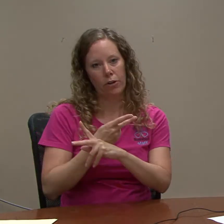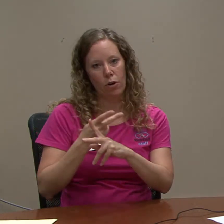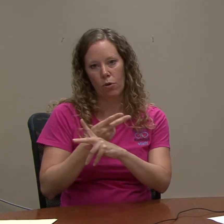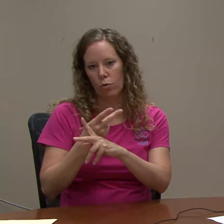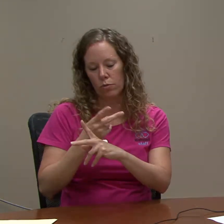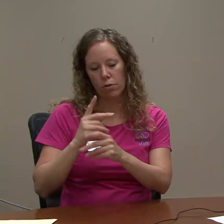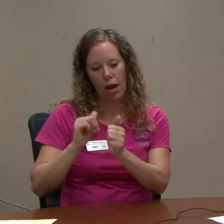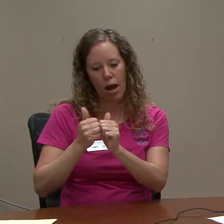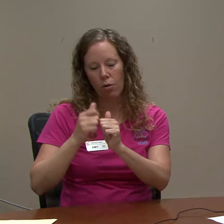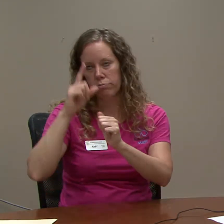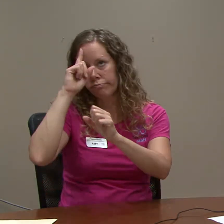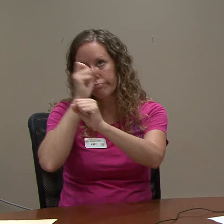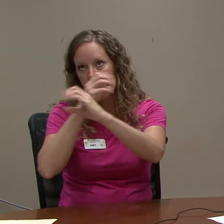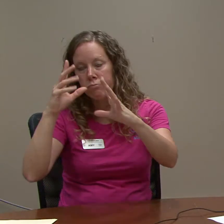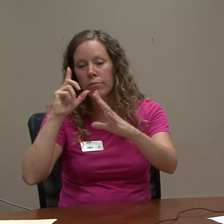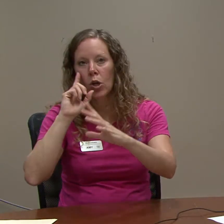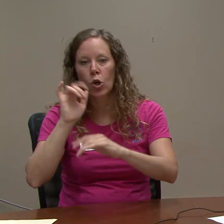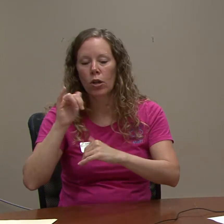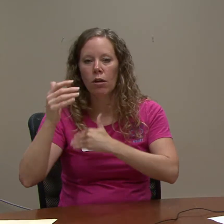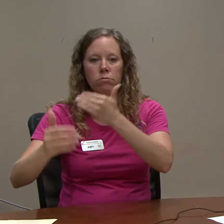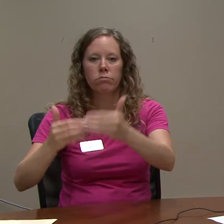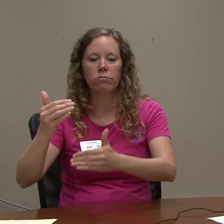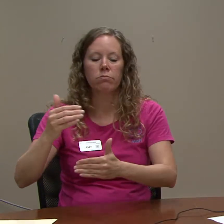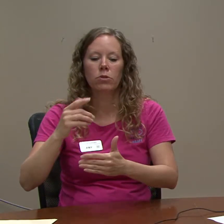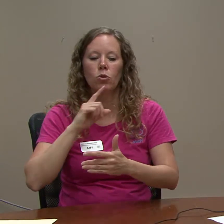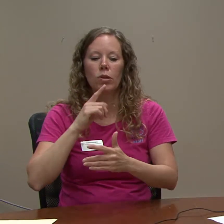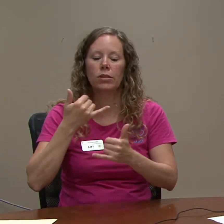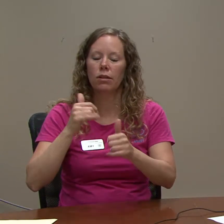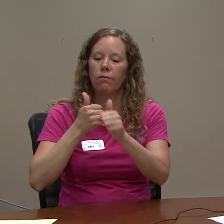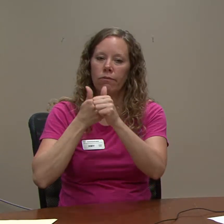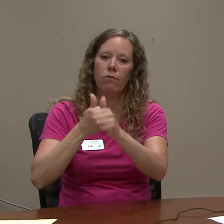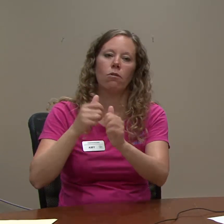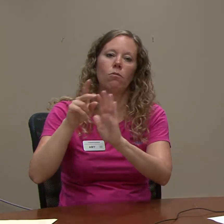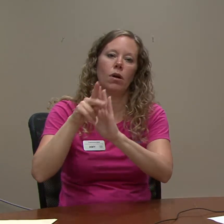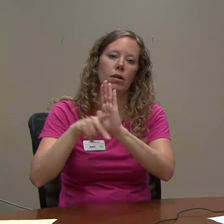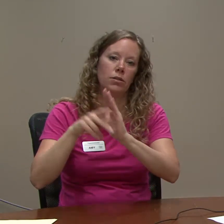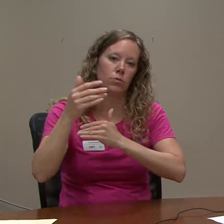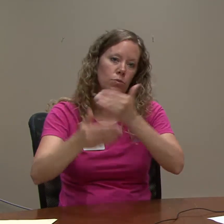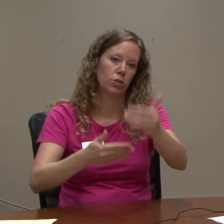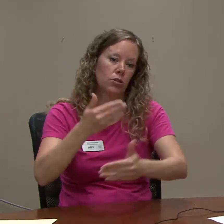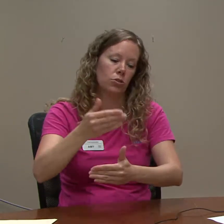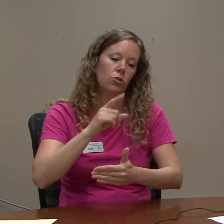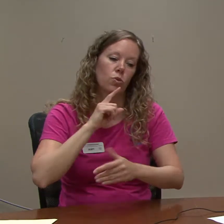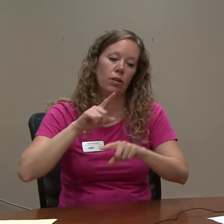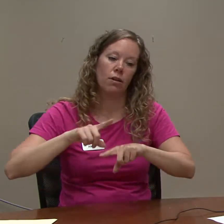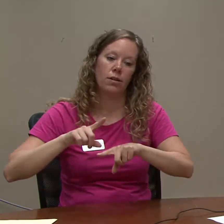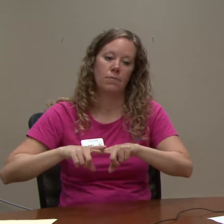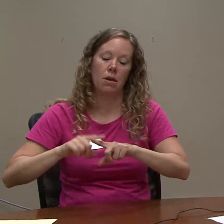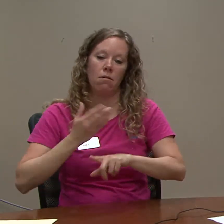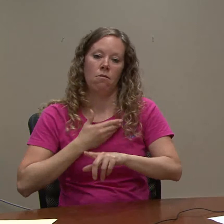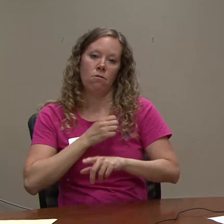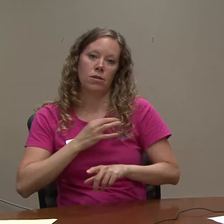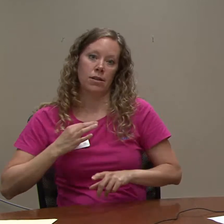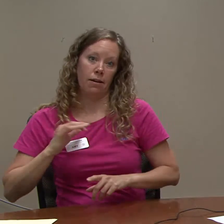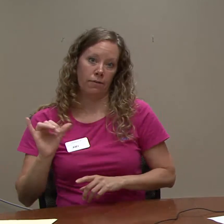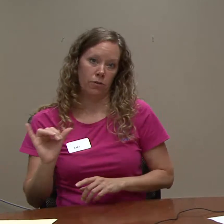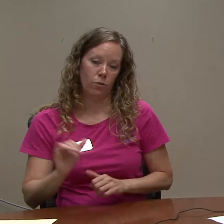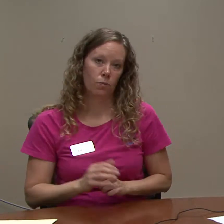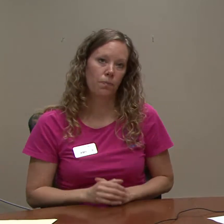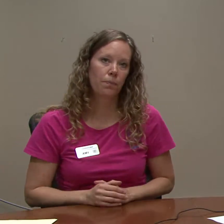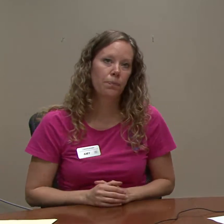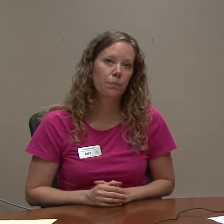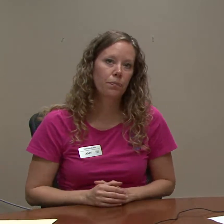still have to maintain a lot of our protocols, and that is all dependent upon our staff. So